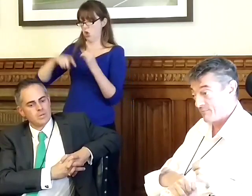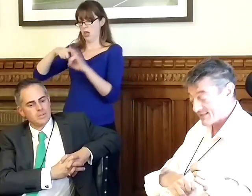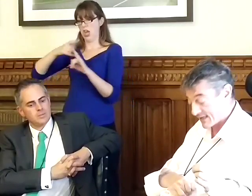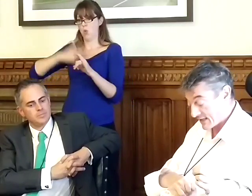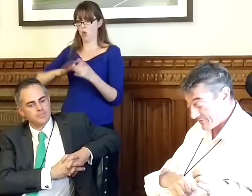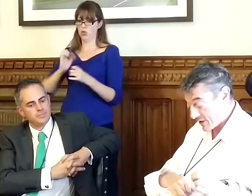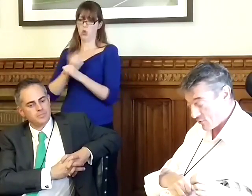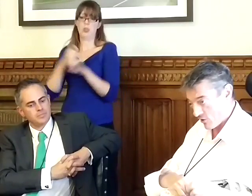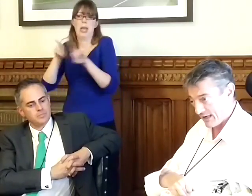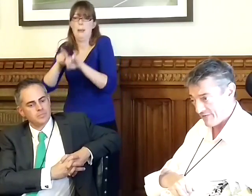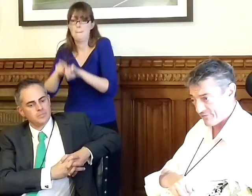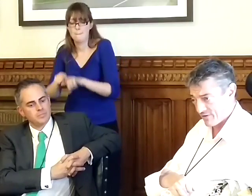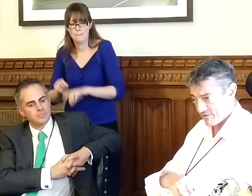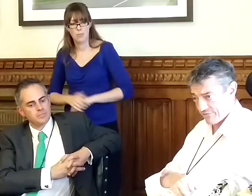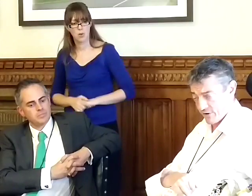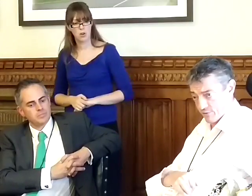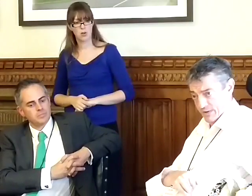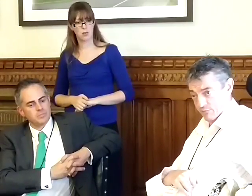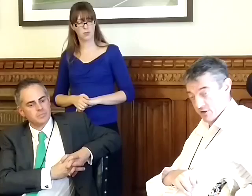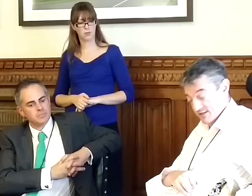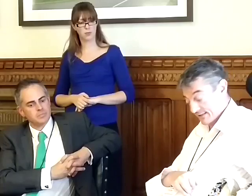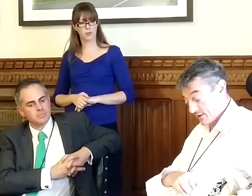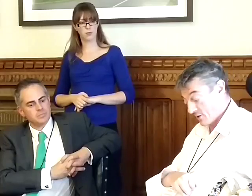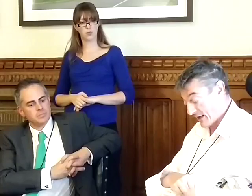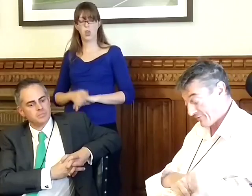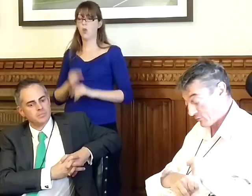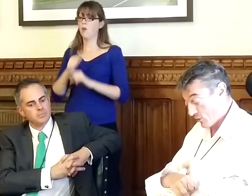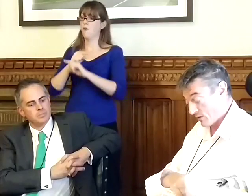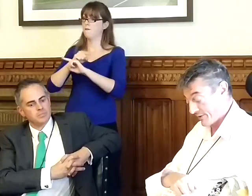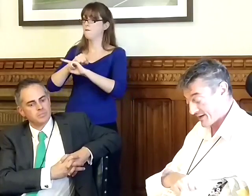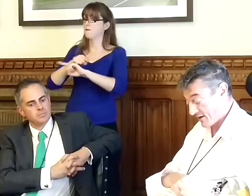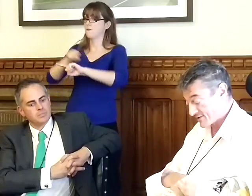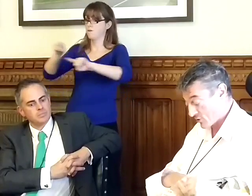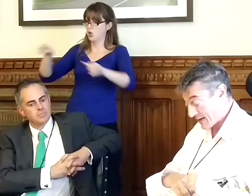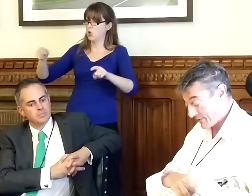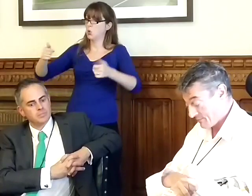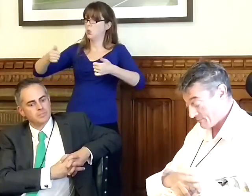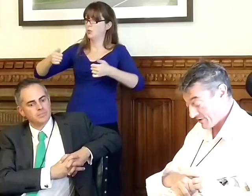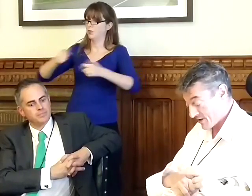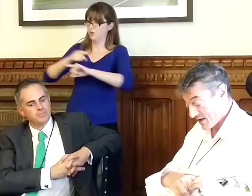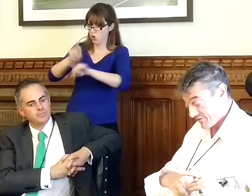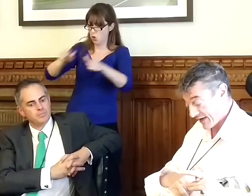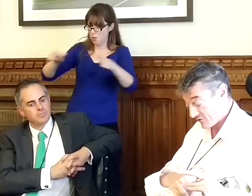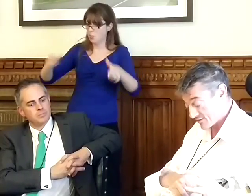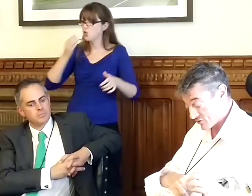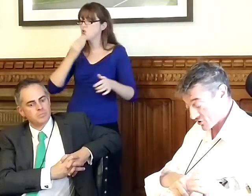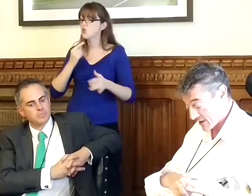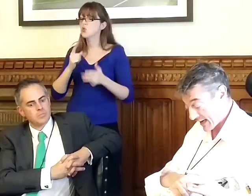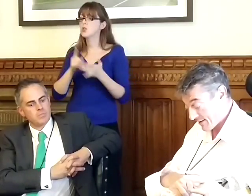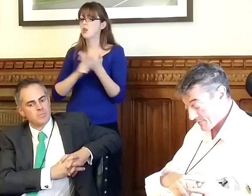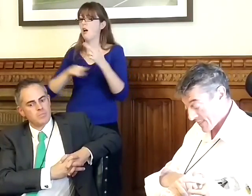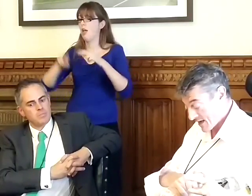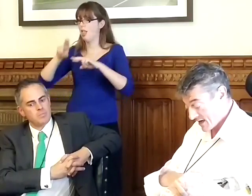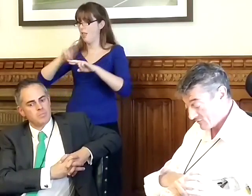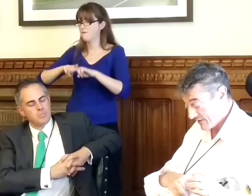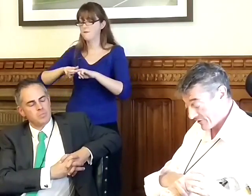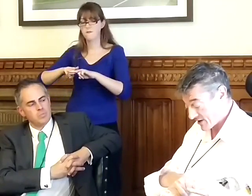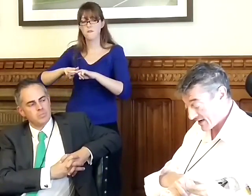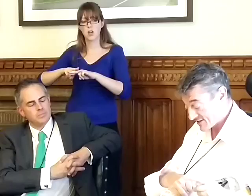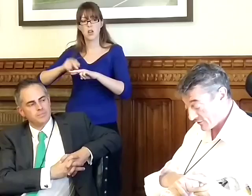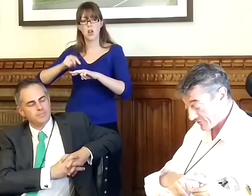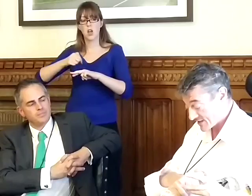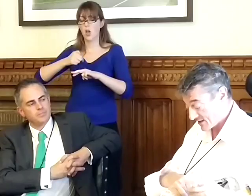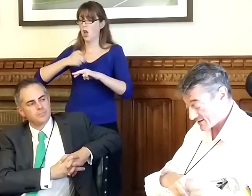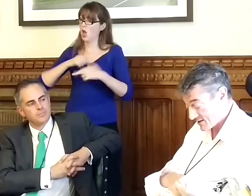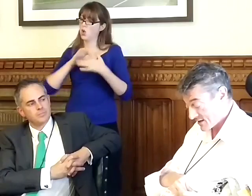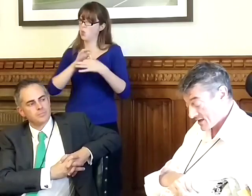And pragmatically, if you people using the ILF had worked with the council cabinet member for adult social care and